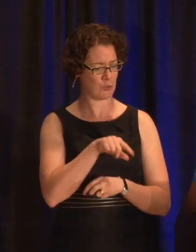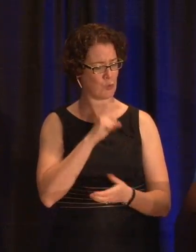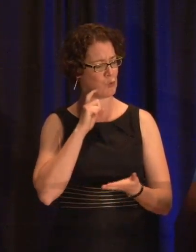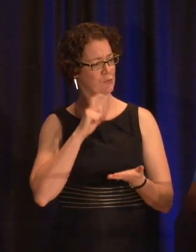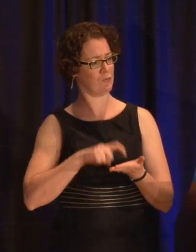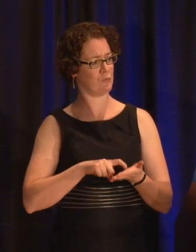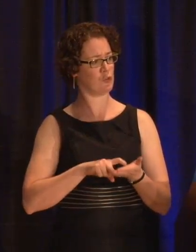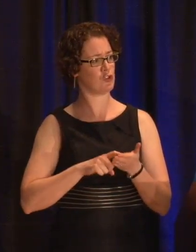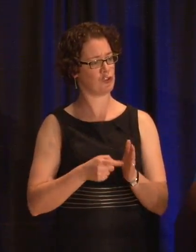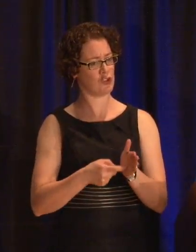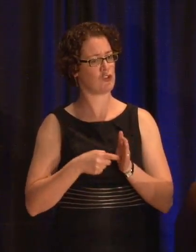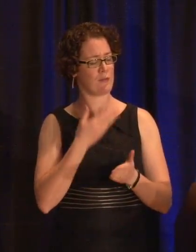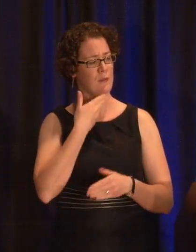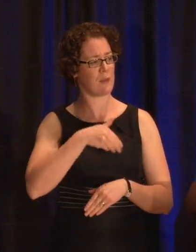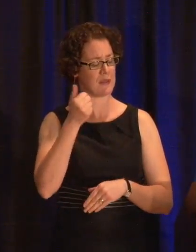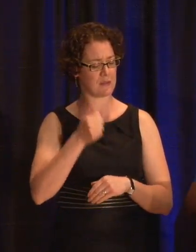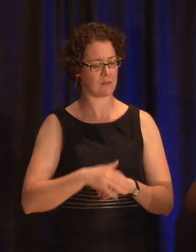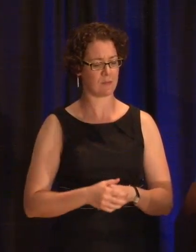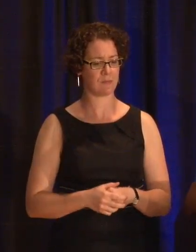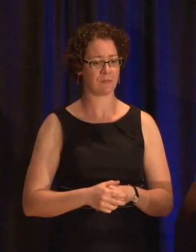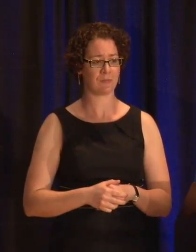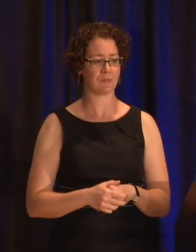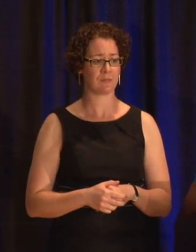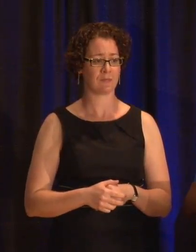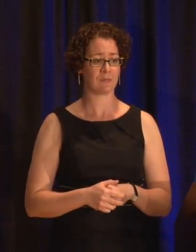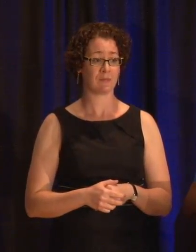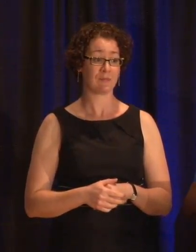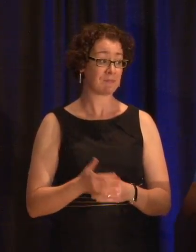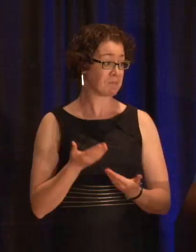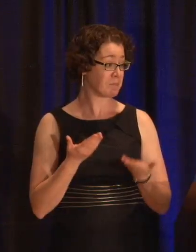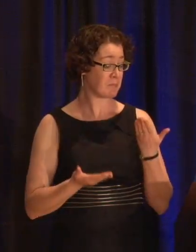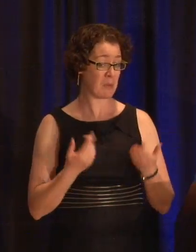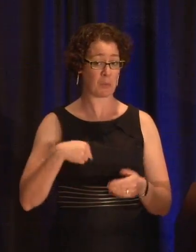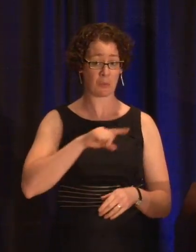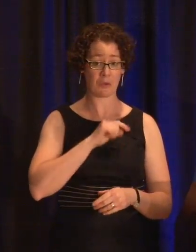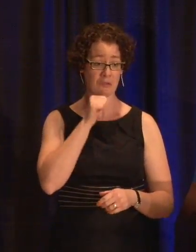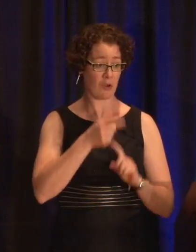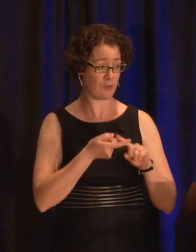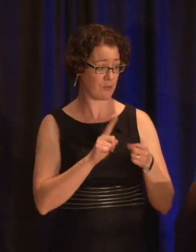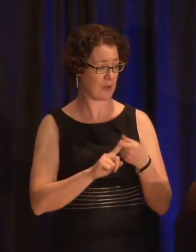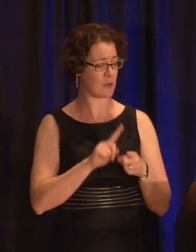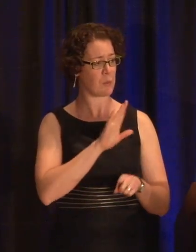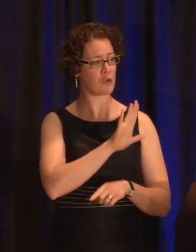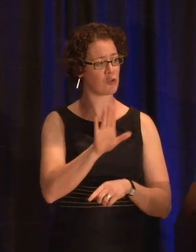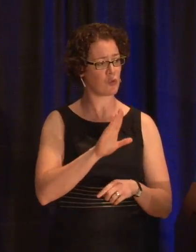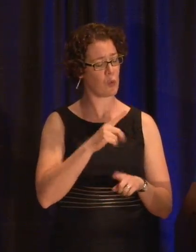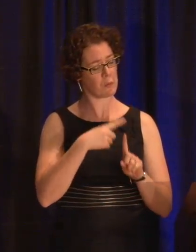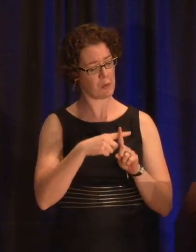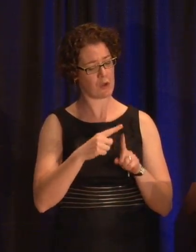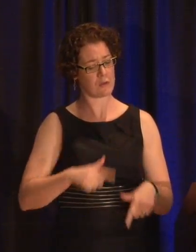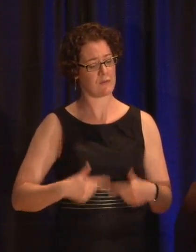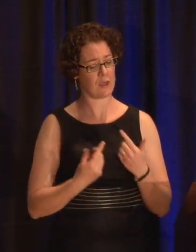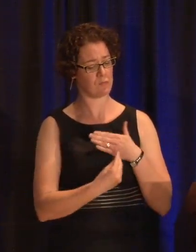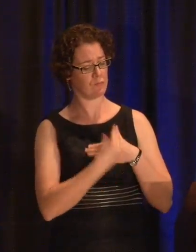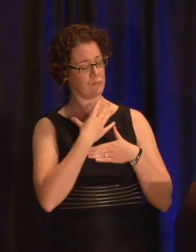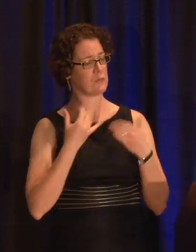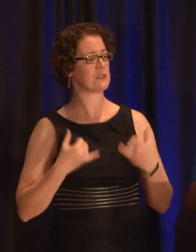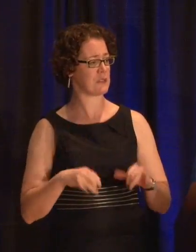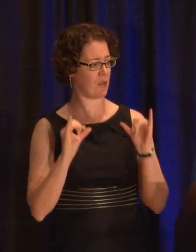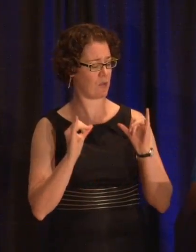offer. Although some of us may not have been friends, your presence has positively affected my time here.